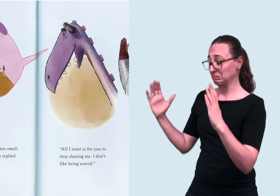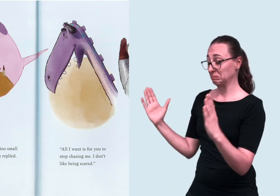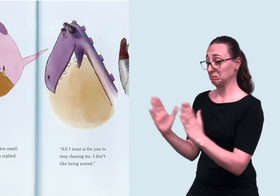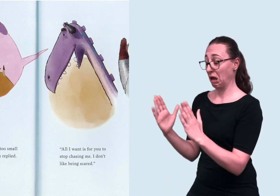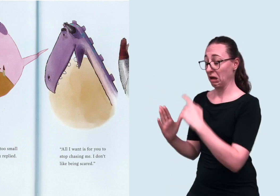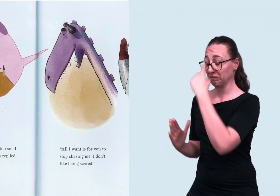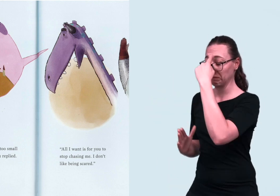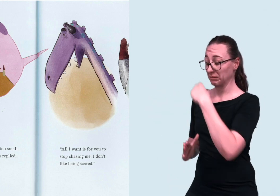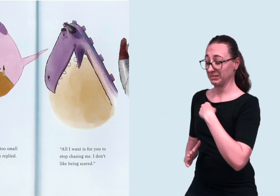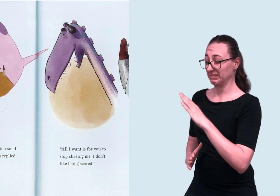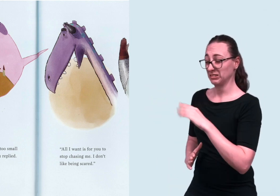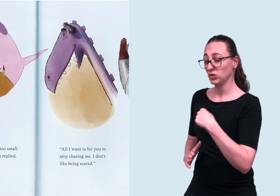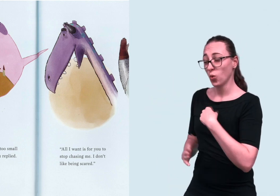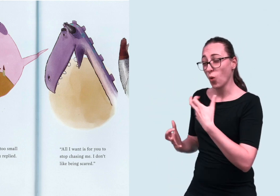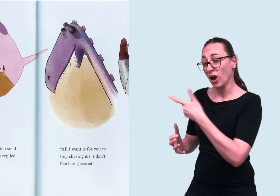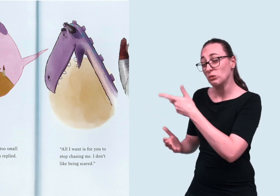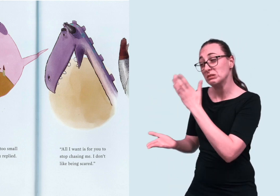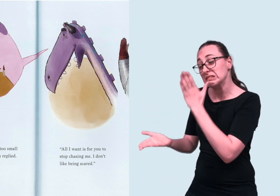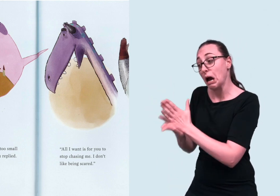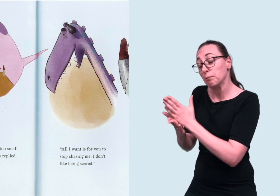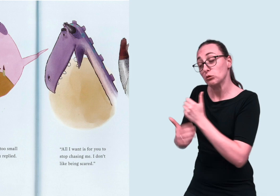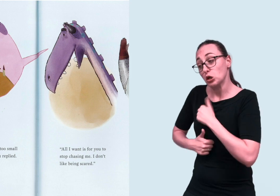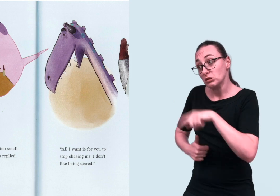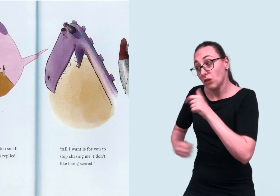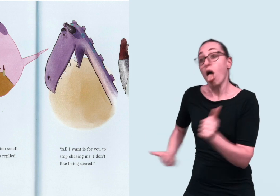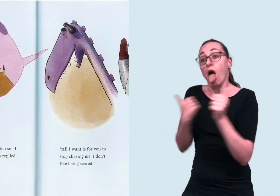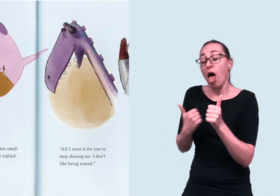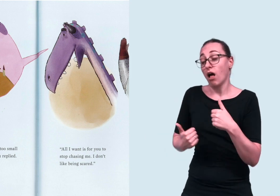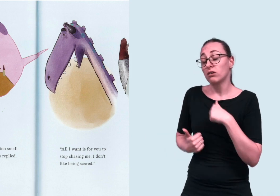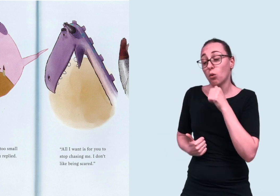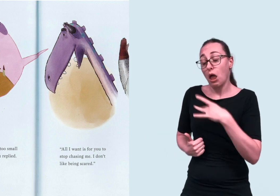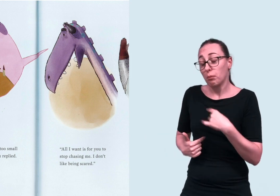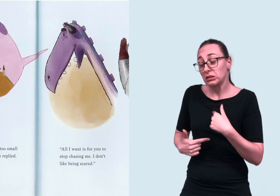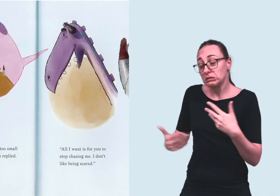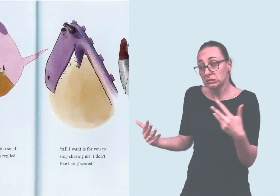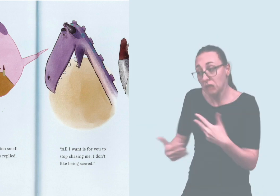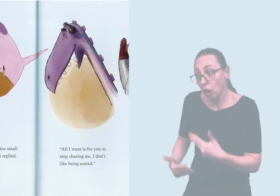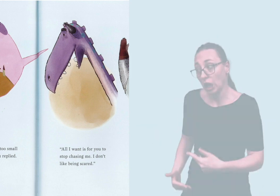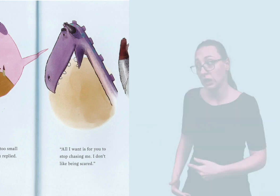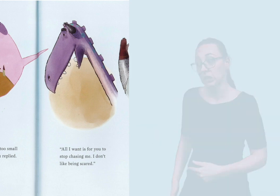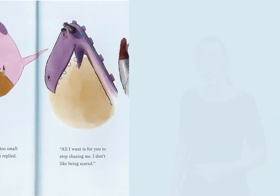"All I want is for you to stop chasing me. I don't like being scared."